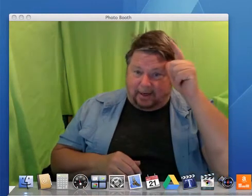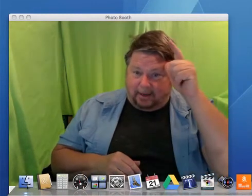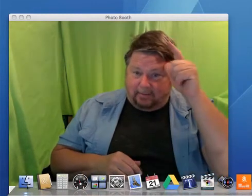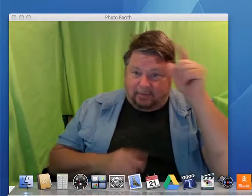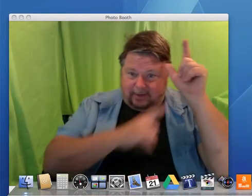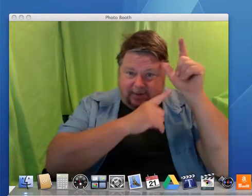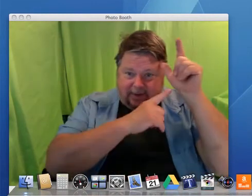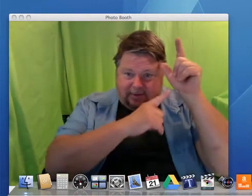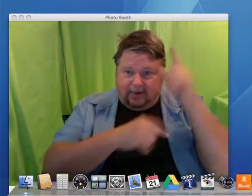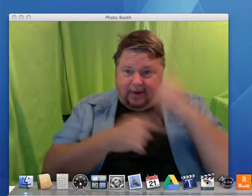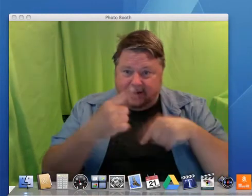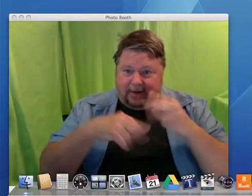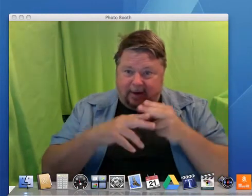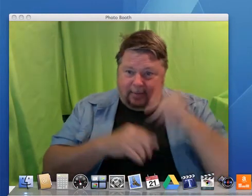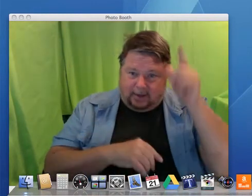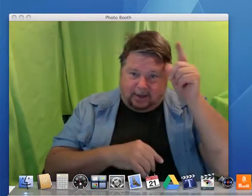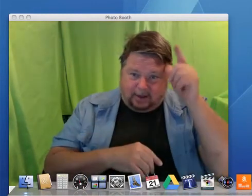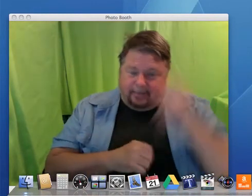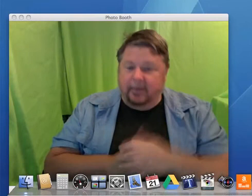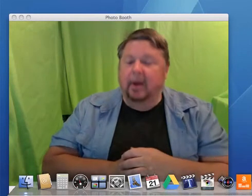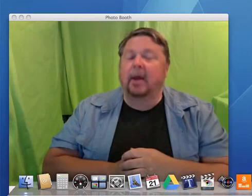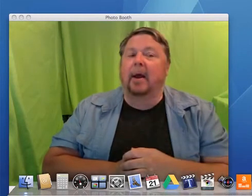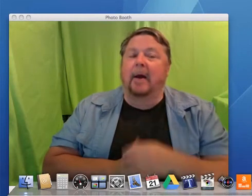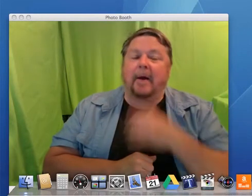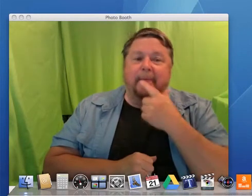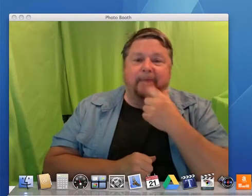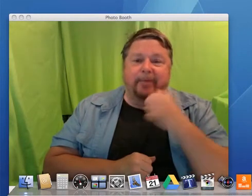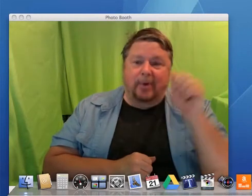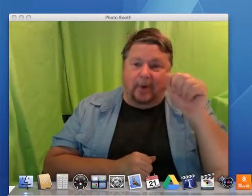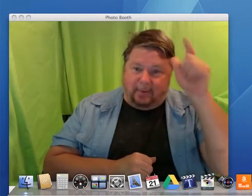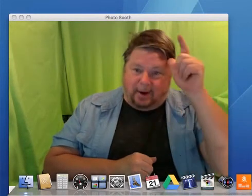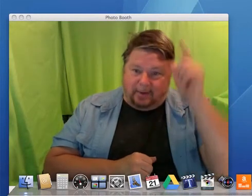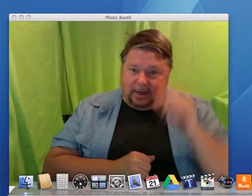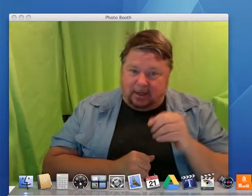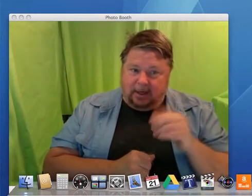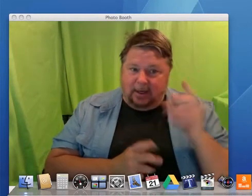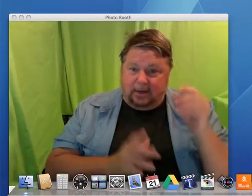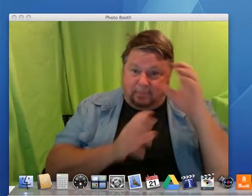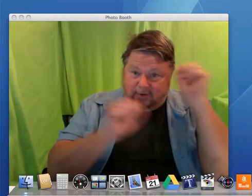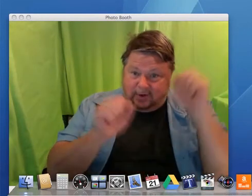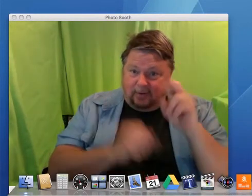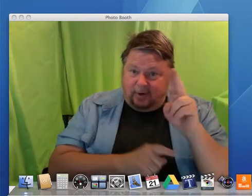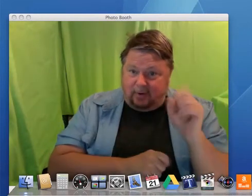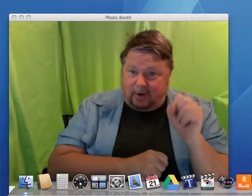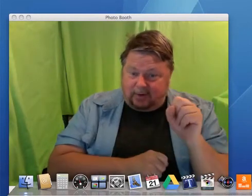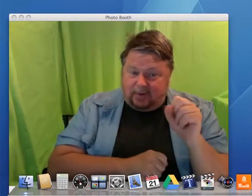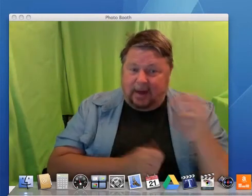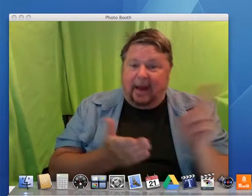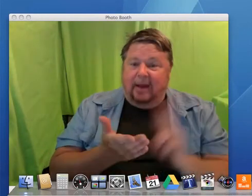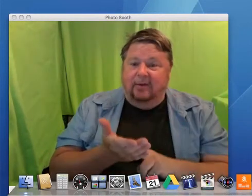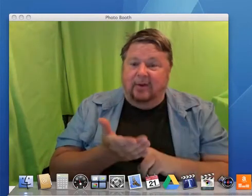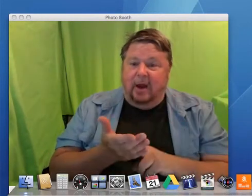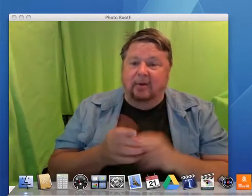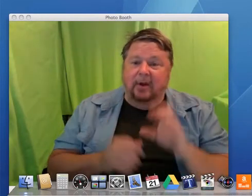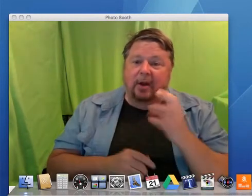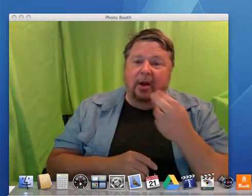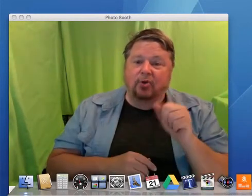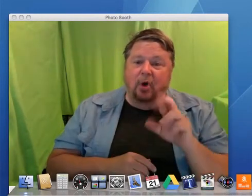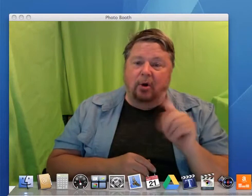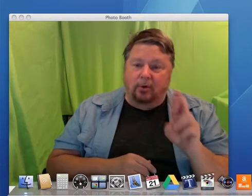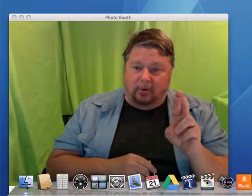Lincoln. There's Lincoln's sign name, Lincoln. So Abraham Lincoln is president of the U.S. and signs